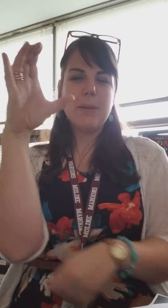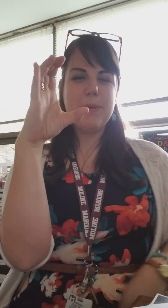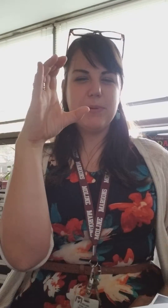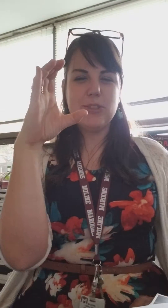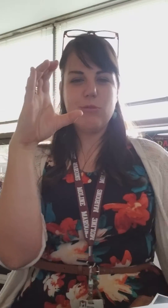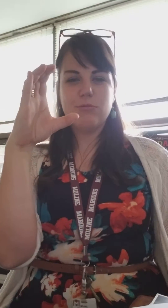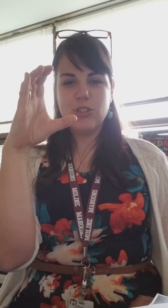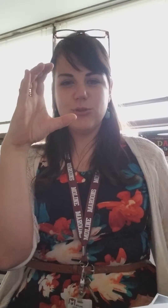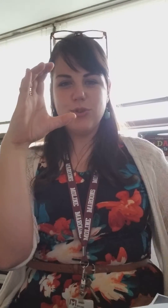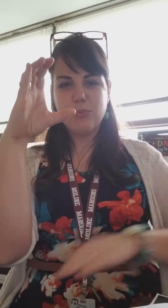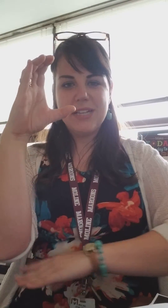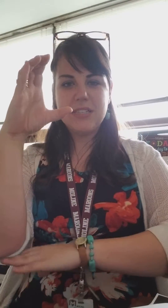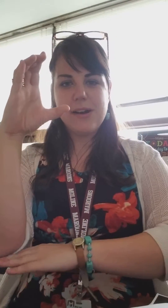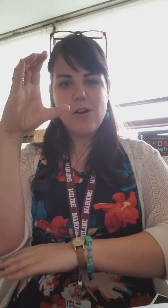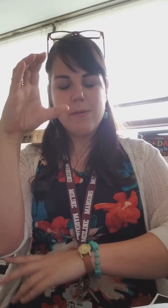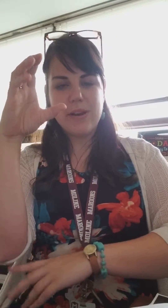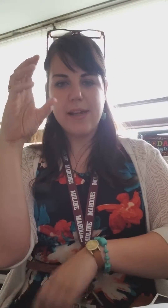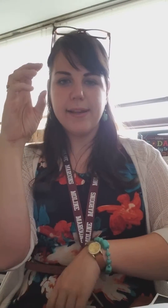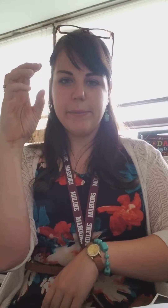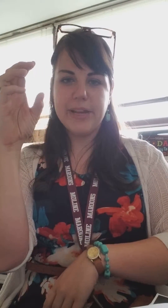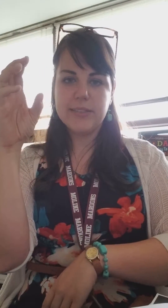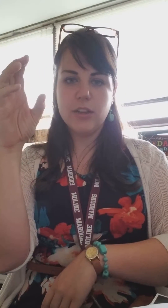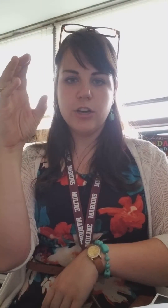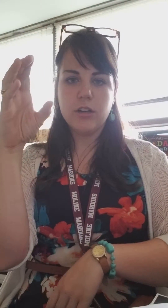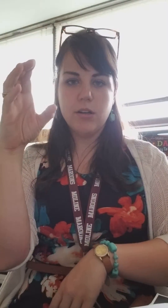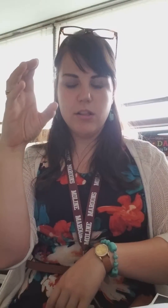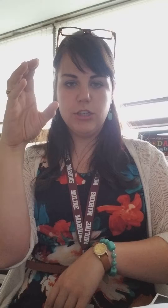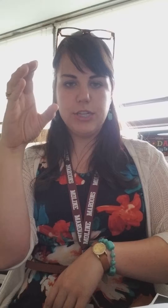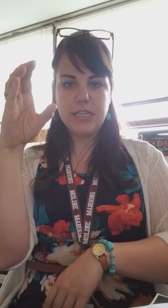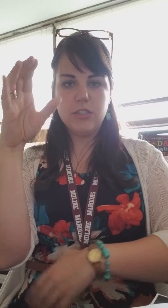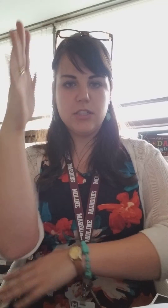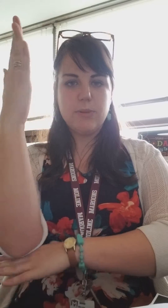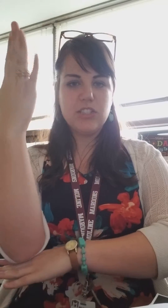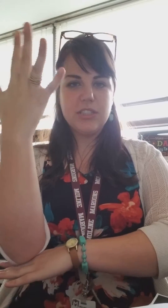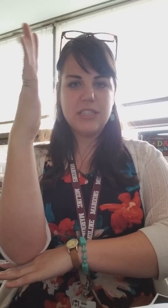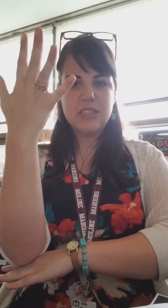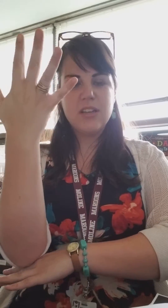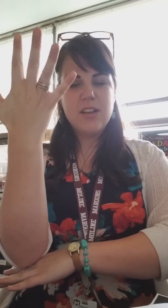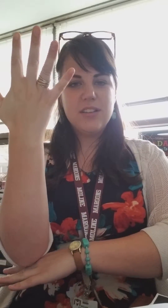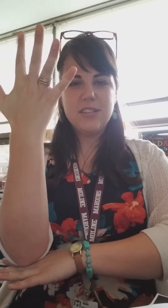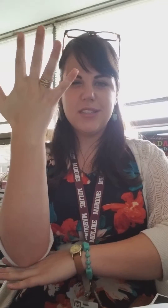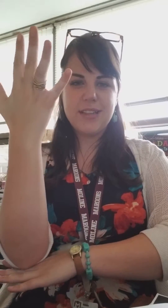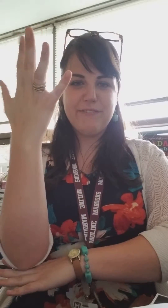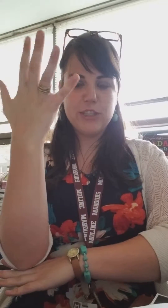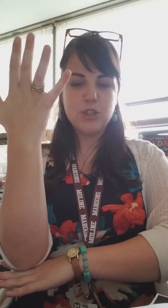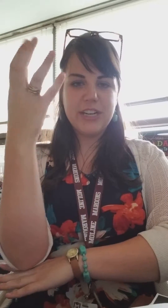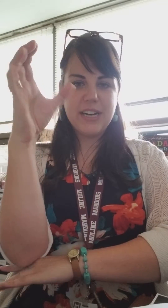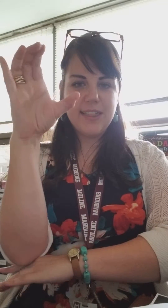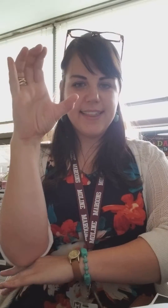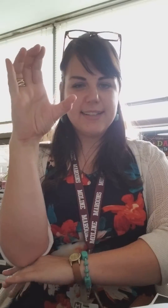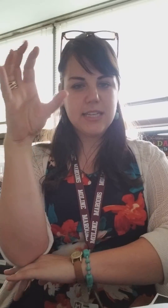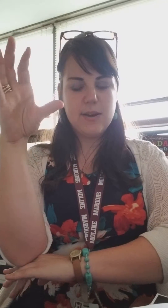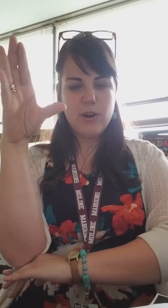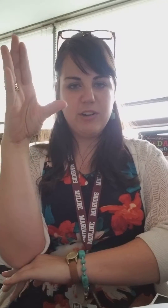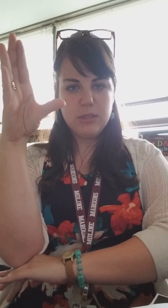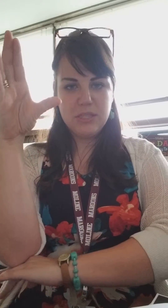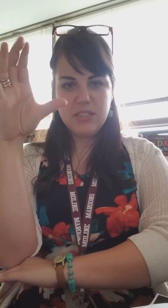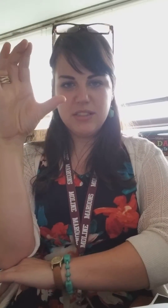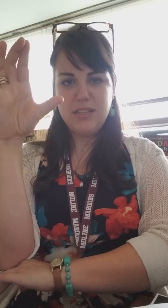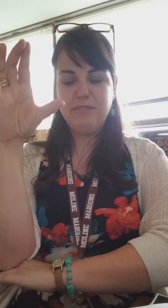people don't do the resting arm, but I think it makes it look a little nicer, especially since this is a sign for tree, and I think that's kind of where the sign for